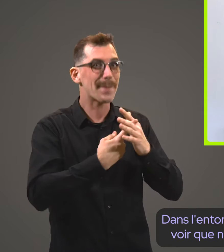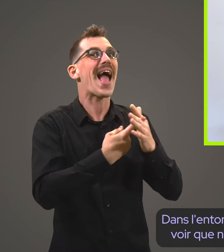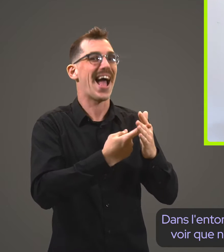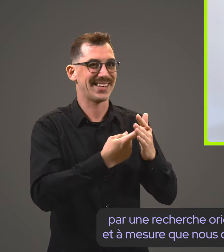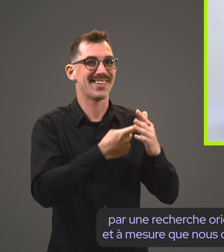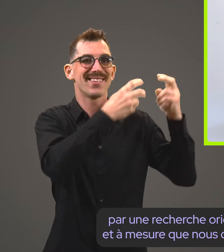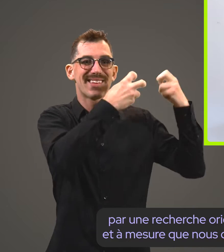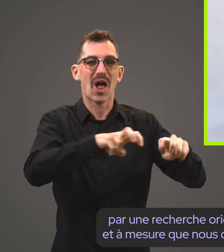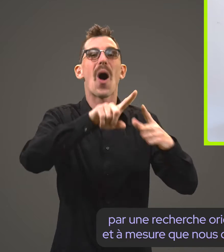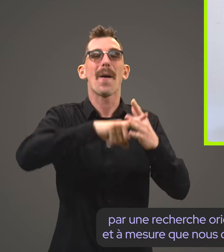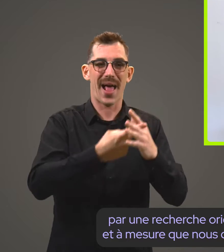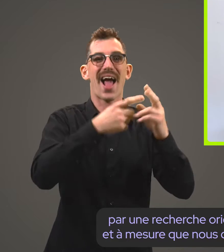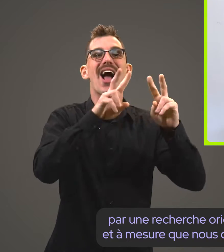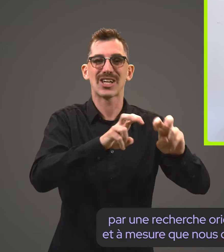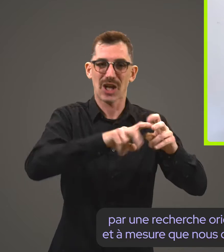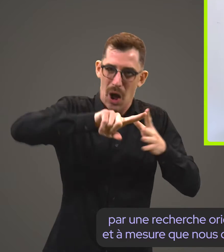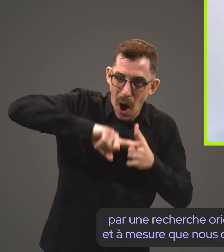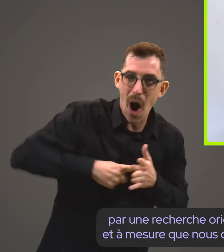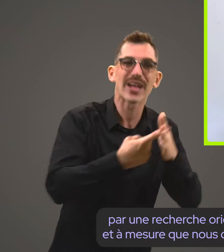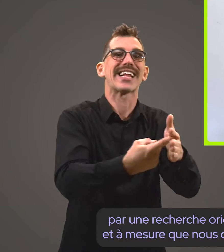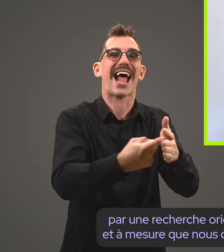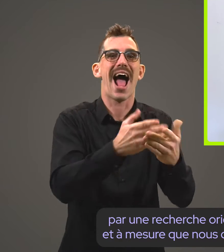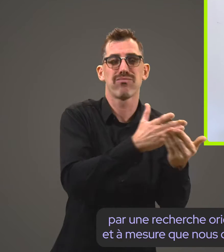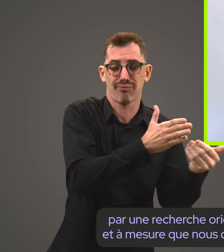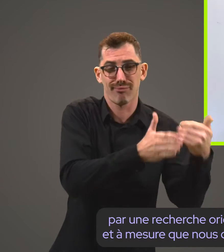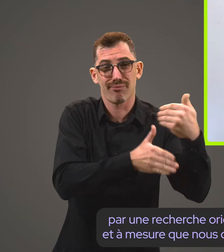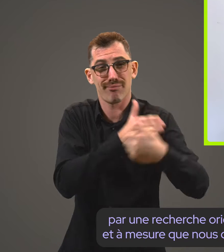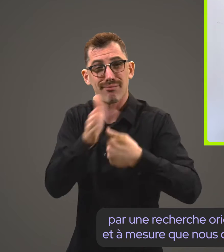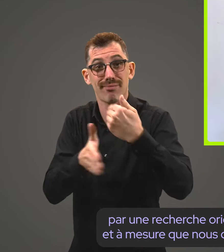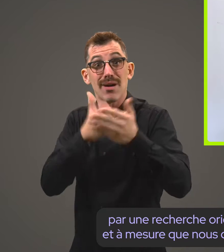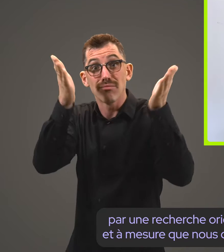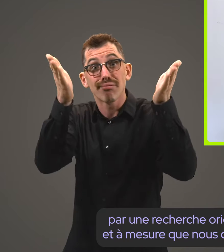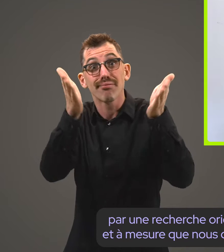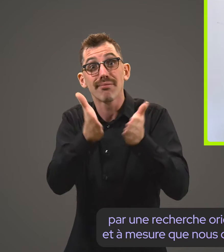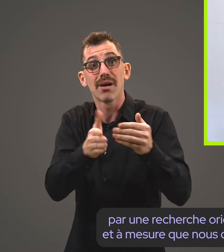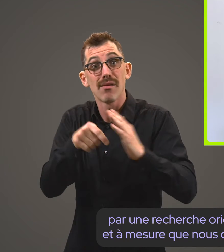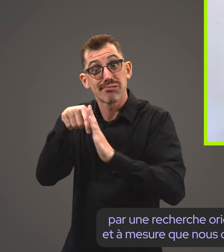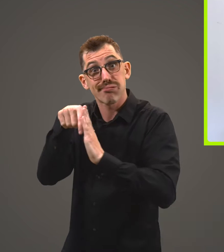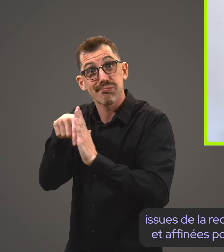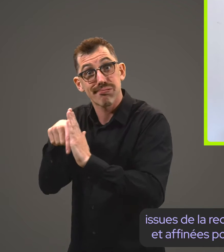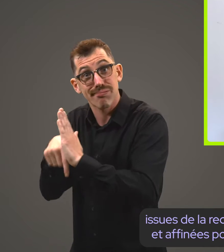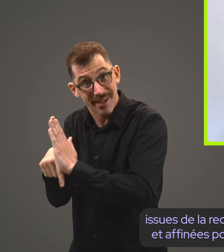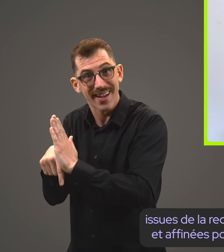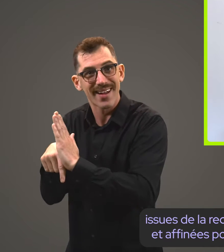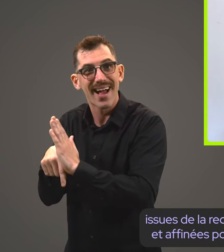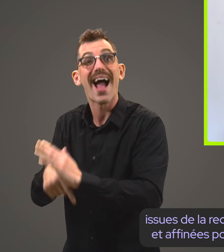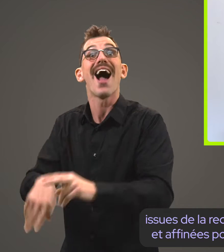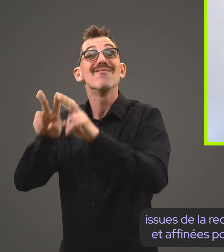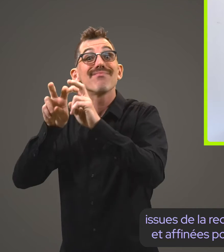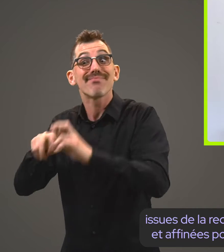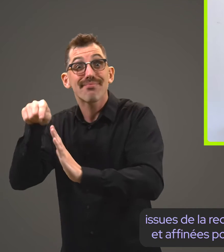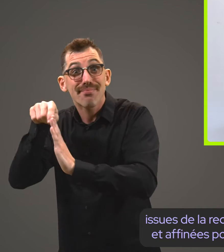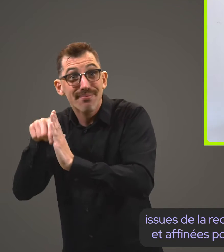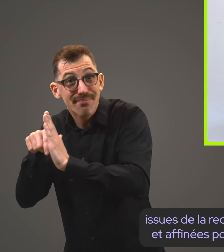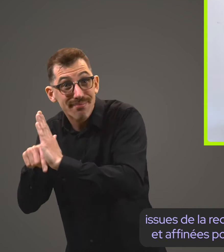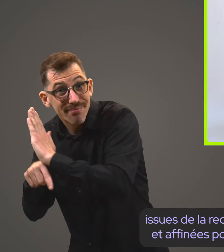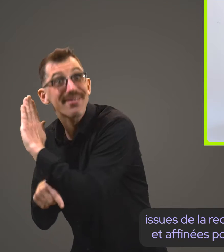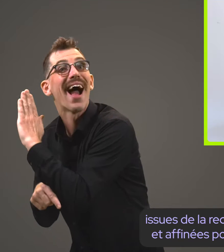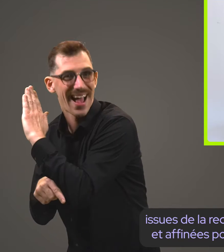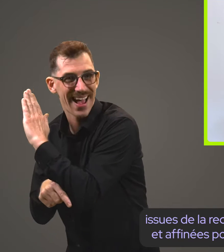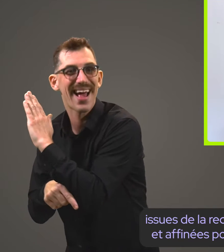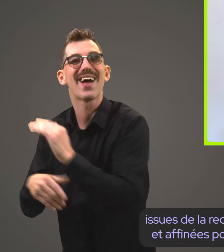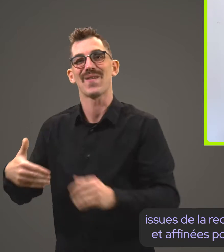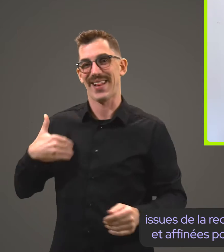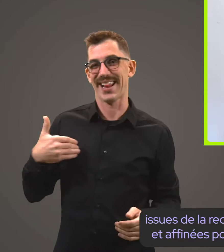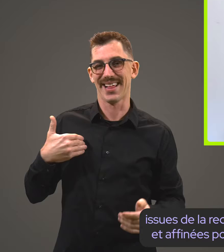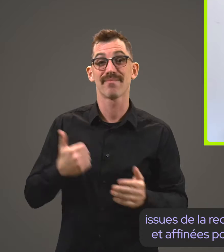see that we start with original research at the top, and as we move downwards, the research knowledge is summarized and refined to become more